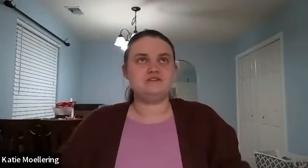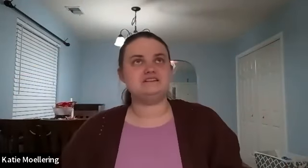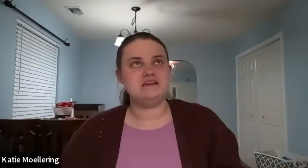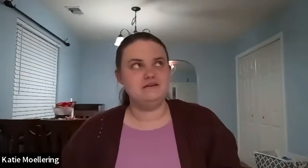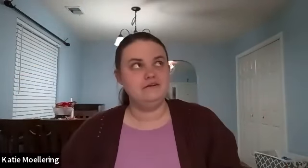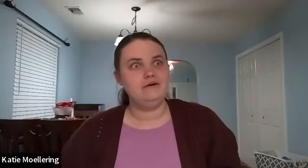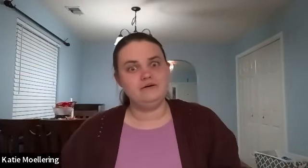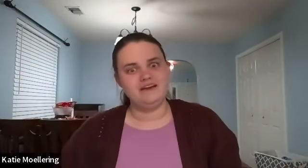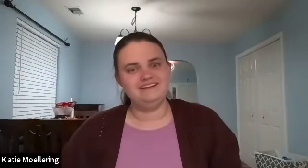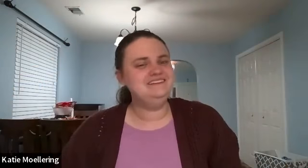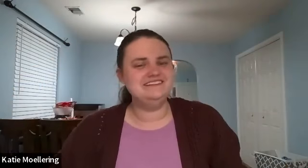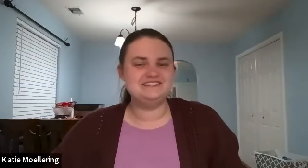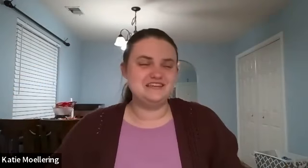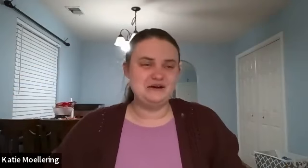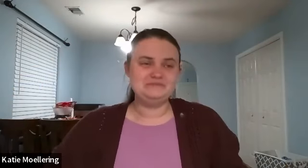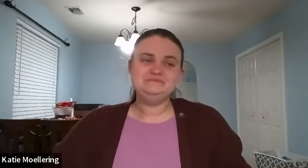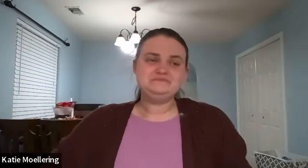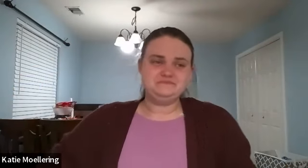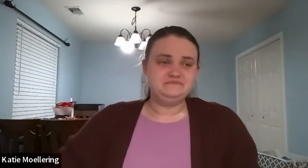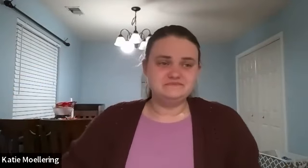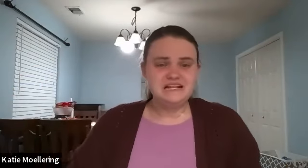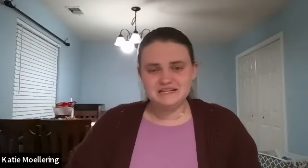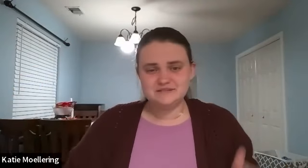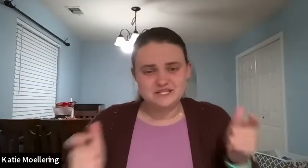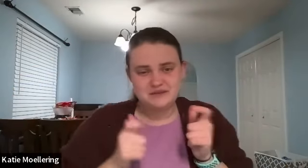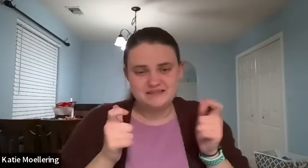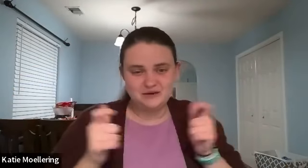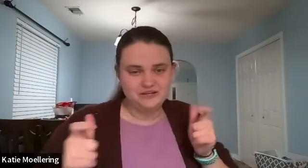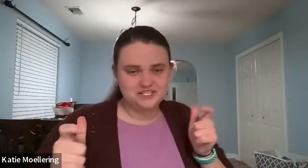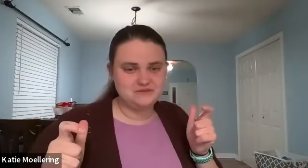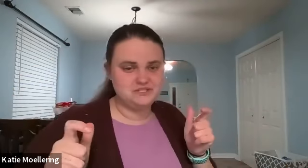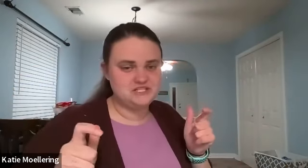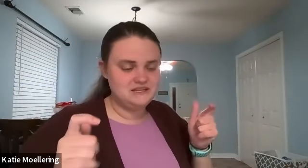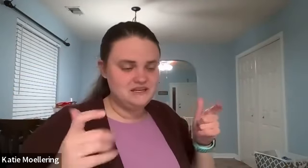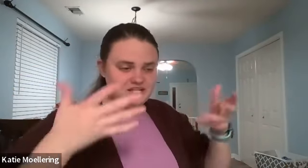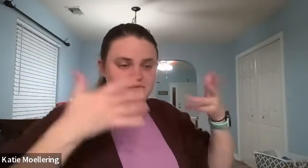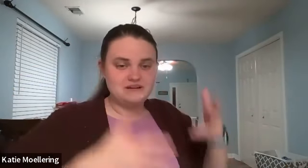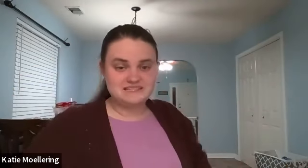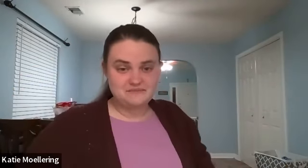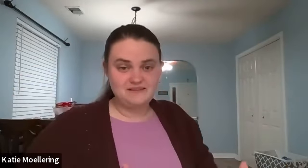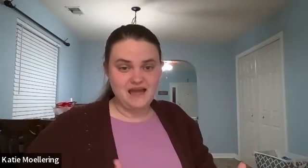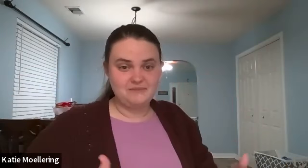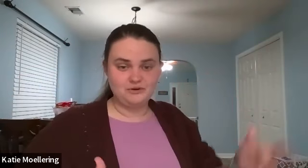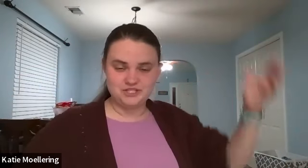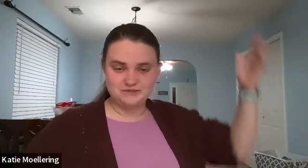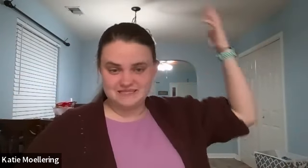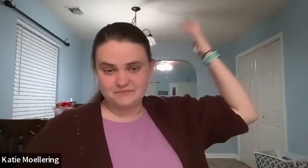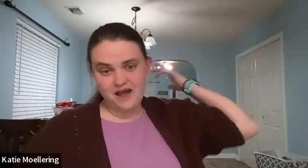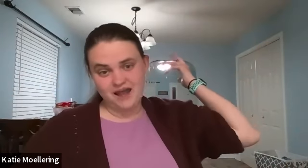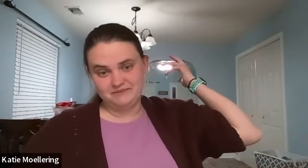was like, okay. So, especially my little one, she would just, because she wanted to sit in my lap, or she would sit behind me